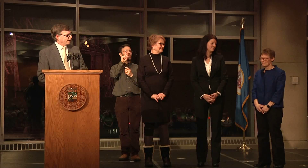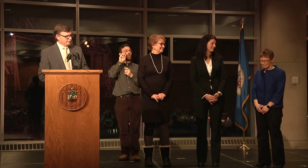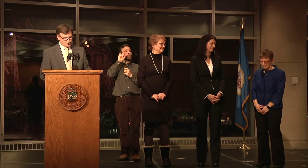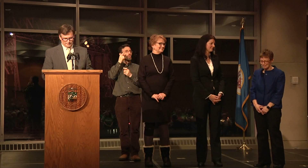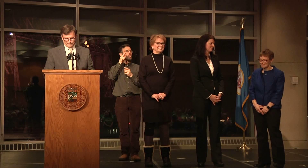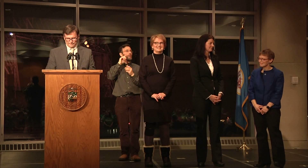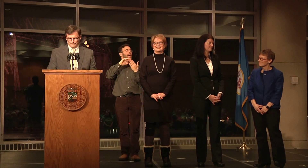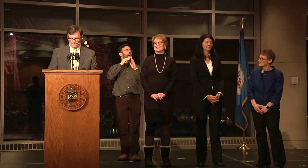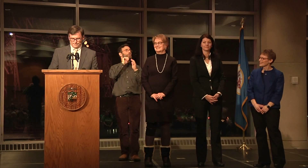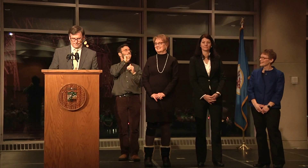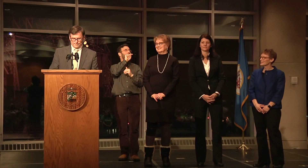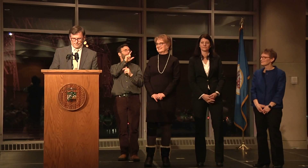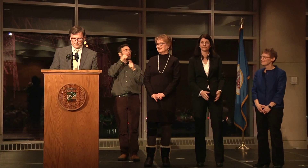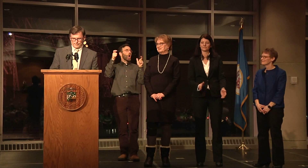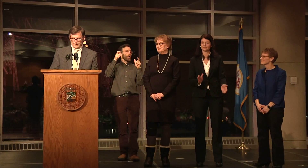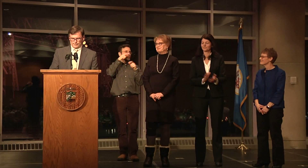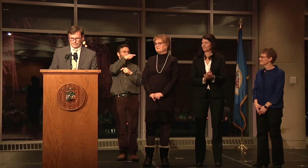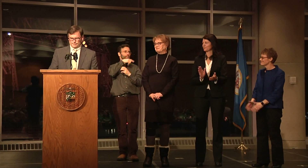Councilor at Large.